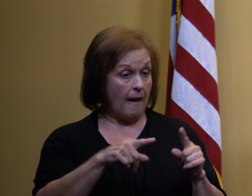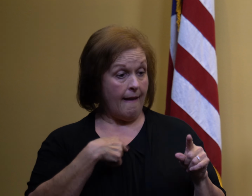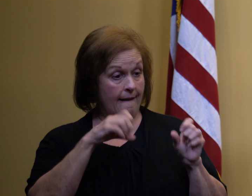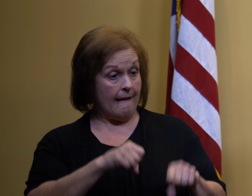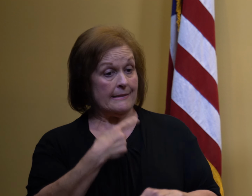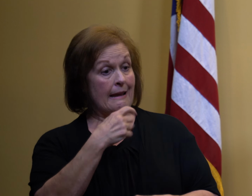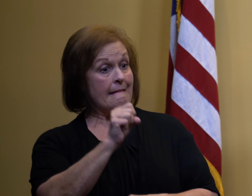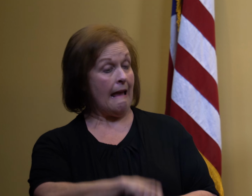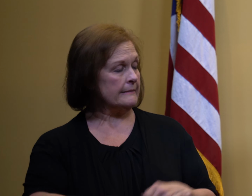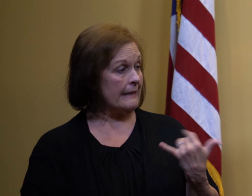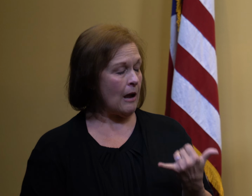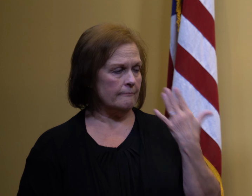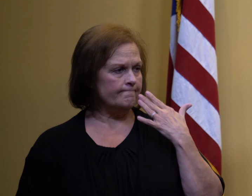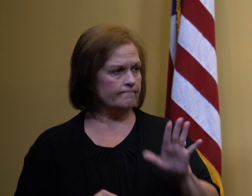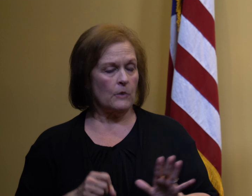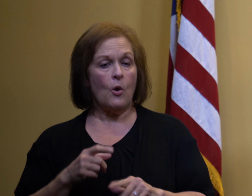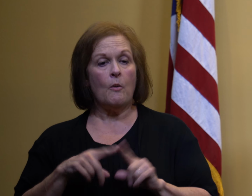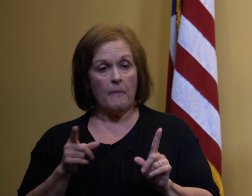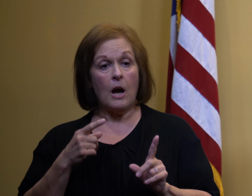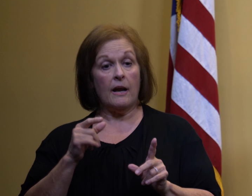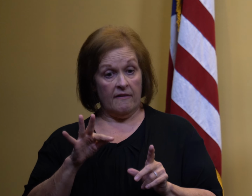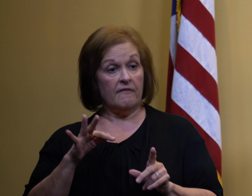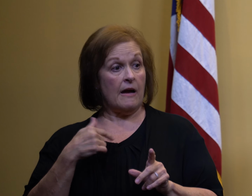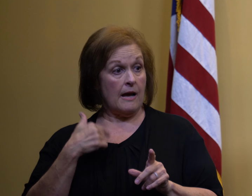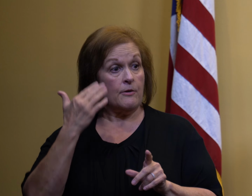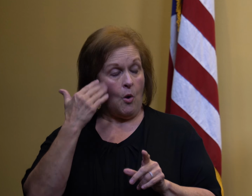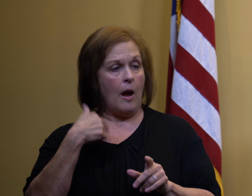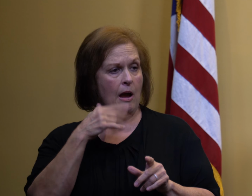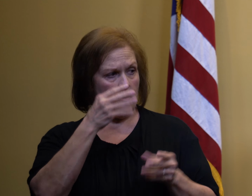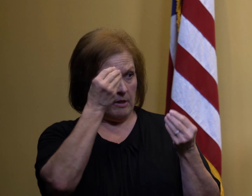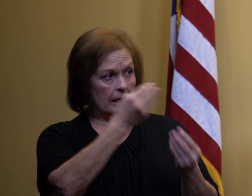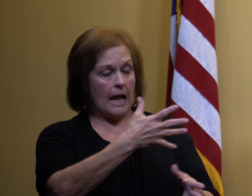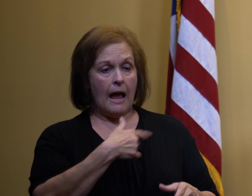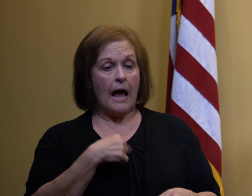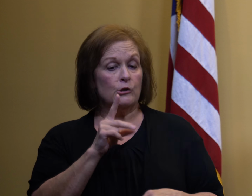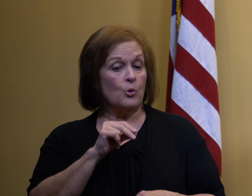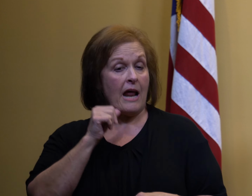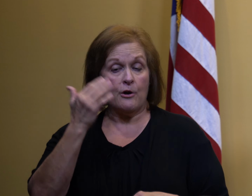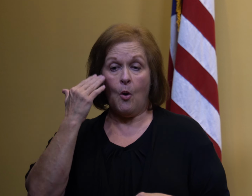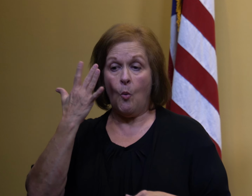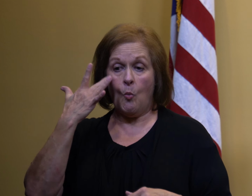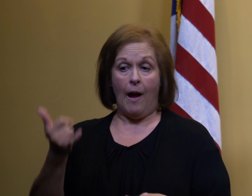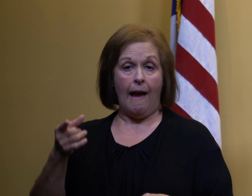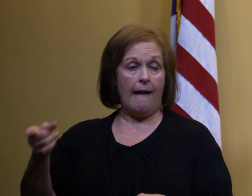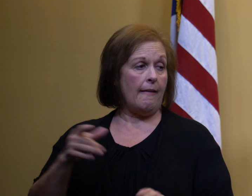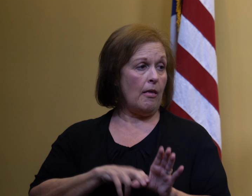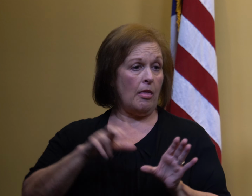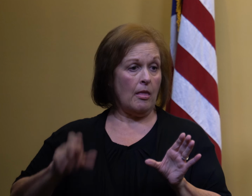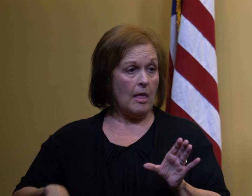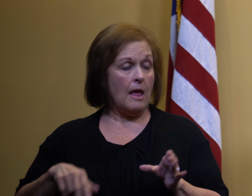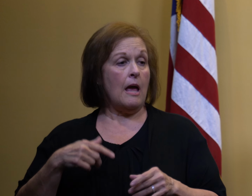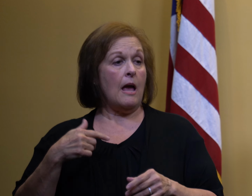time, but when I'm able to, I will provide that information. I do not know why he withdrew.